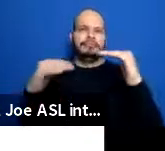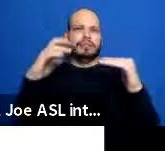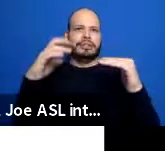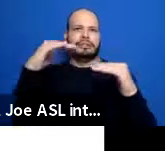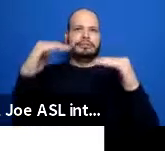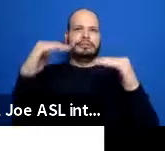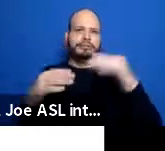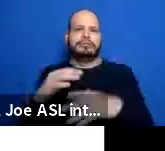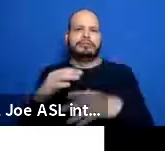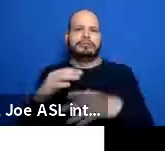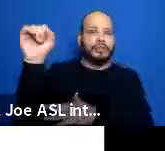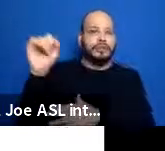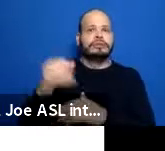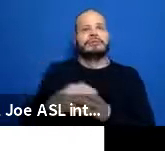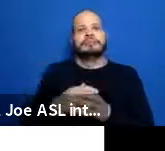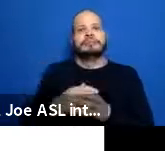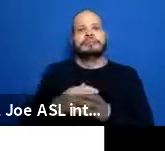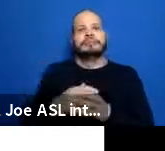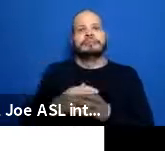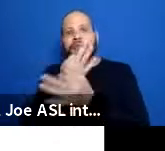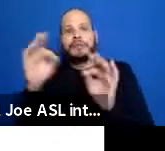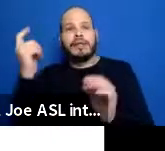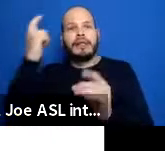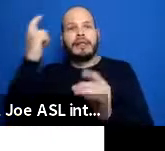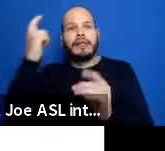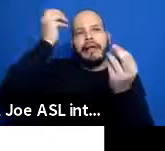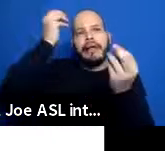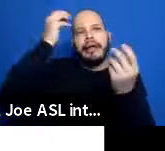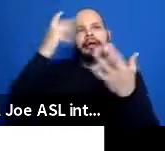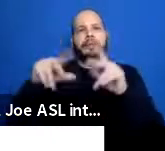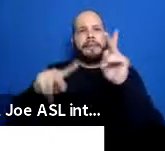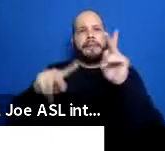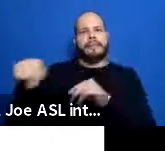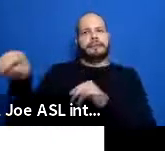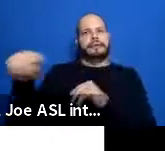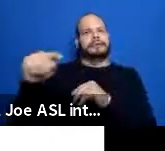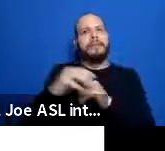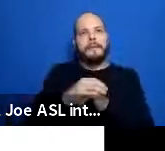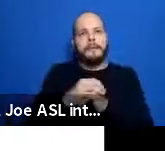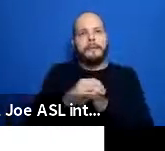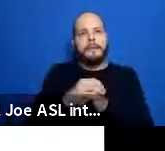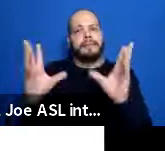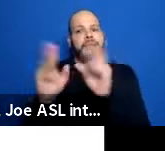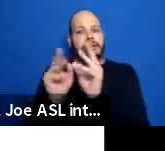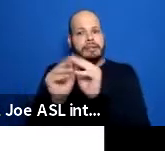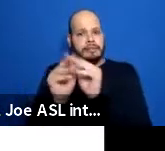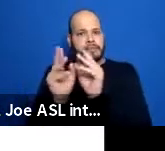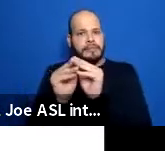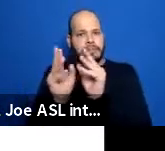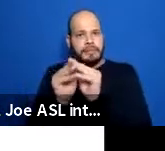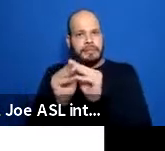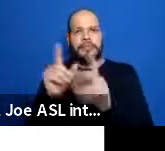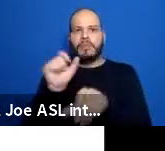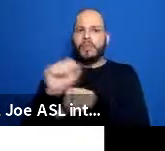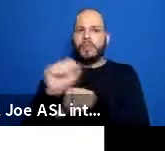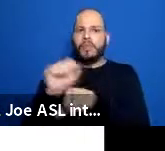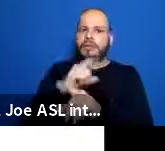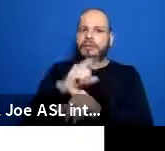virtual conference, and monthly with the Zinn Education Project's Black Freedom Struggle